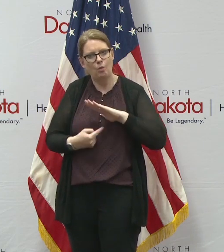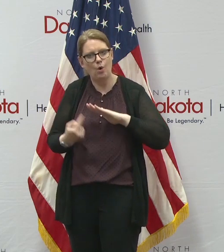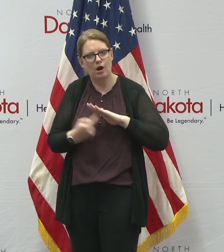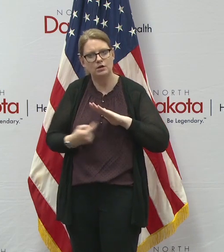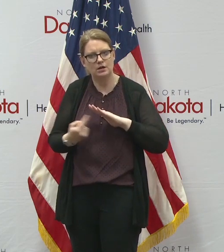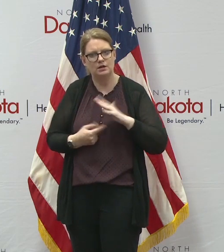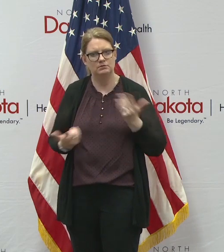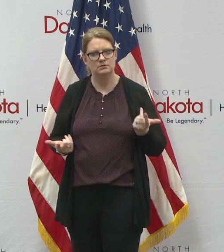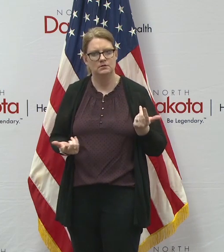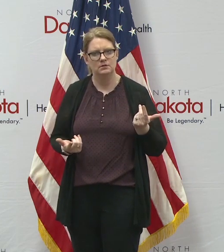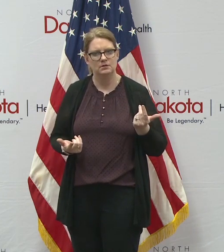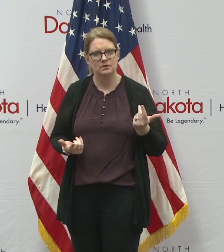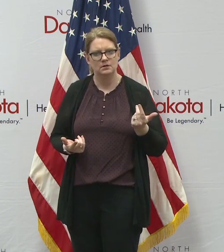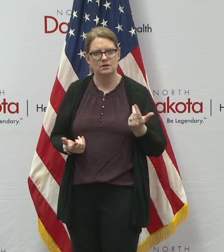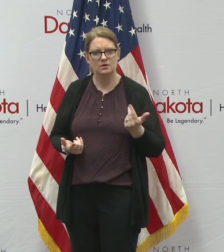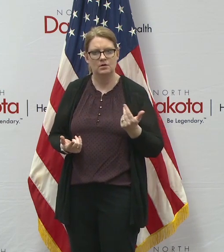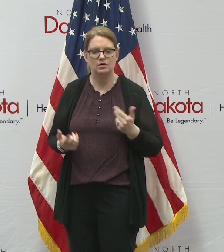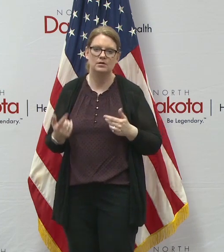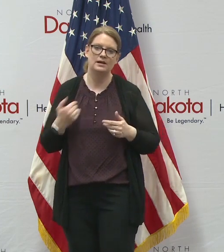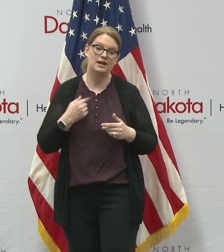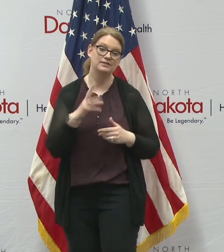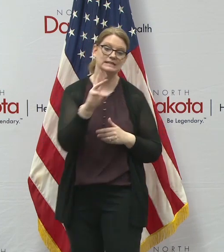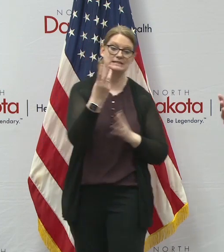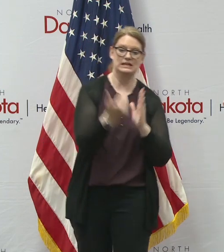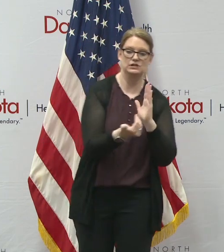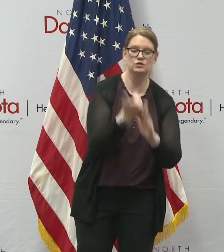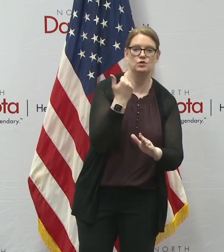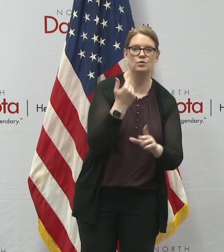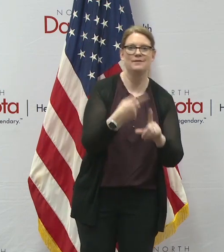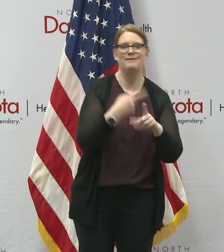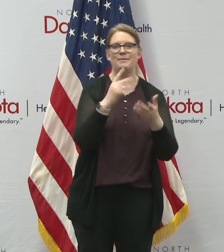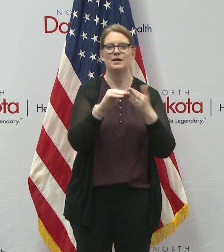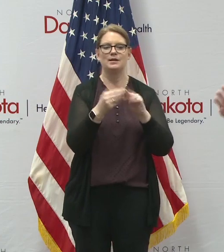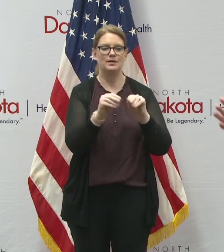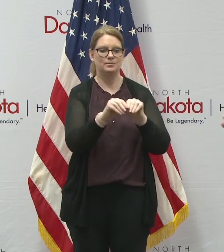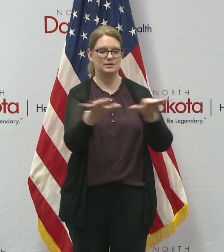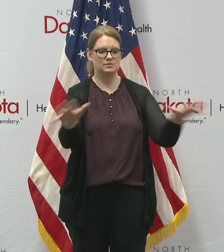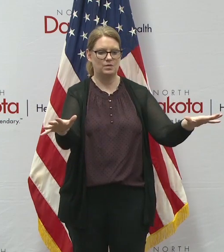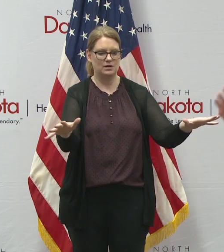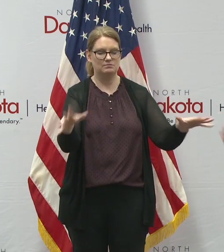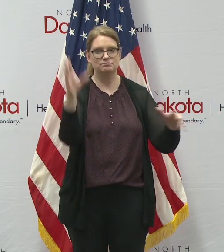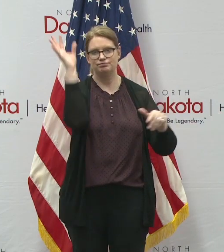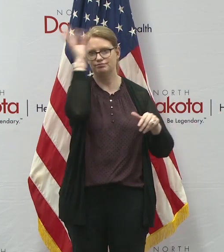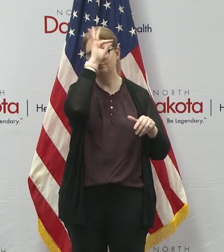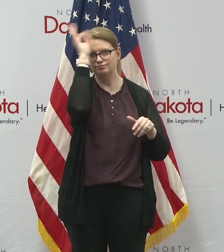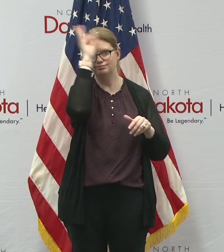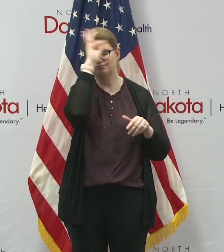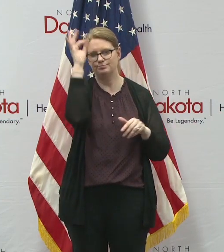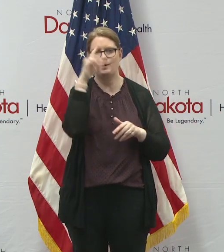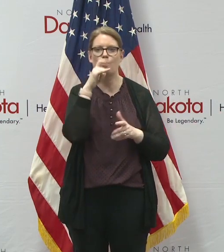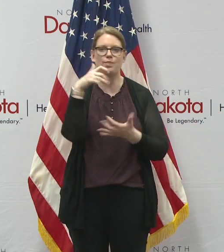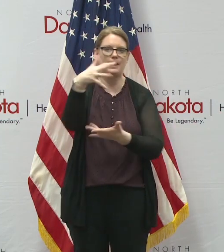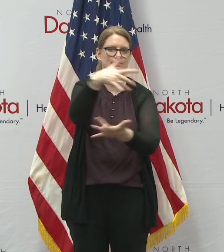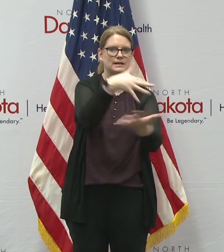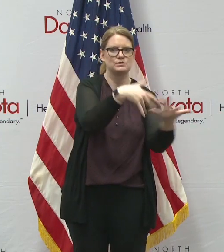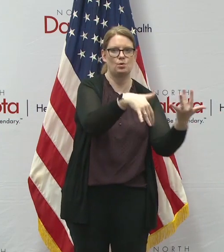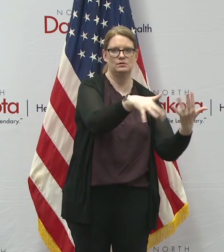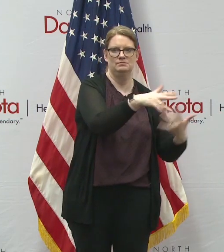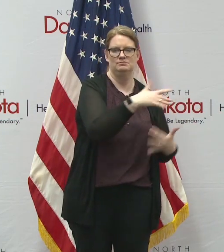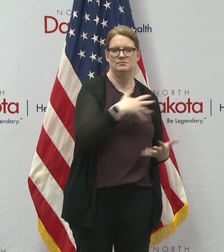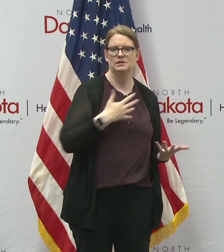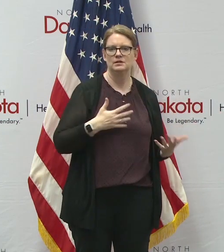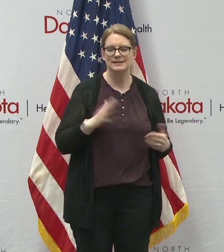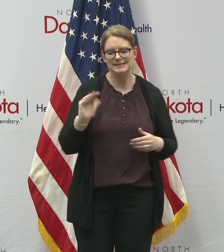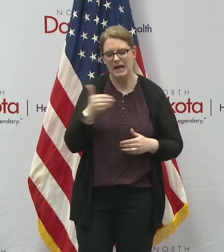That's very different than if we said, oh, we got 6 new ones and they came from community spread and we have no idea where they've been or who they've been in contact with. So again, our